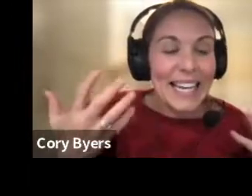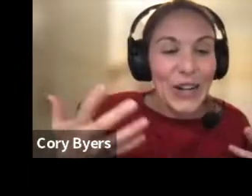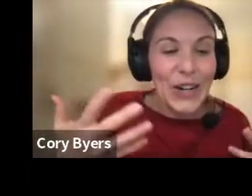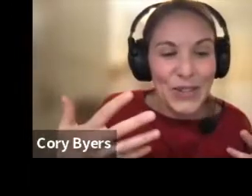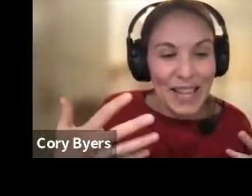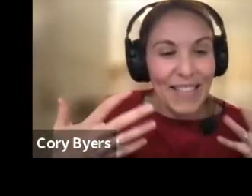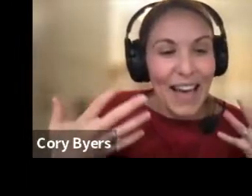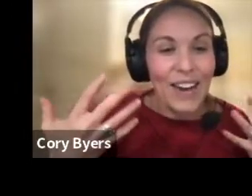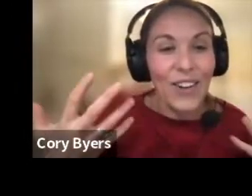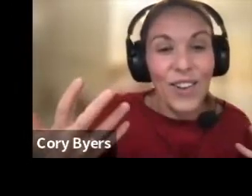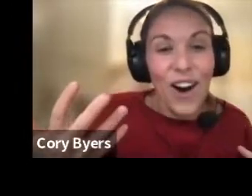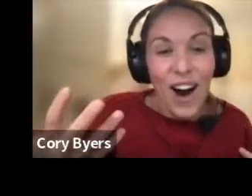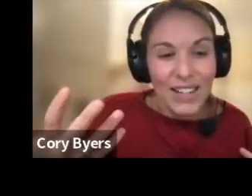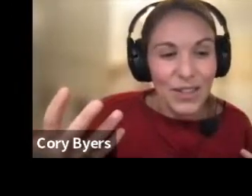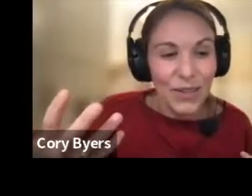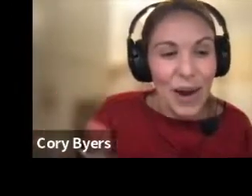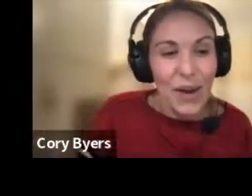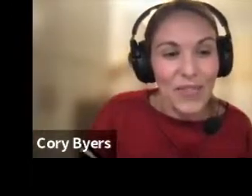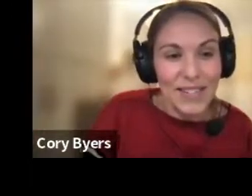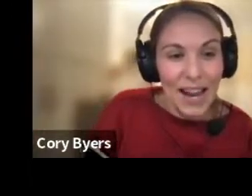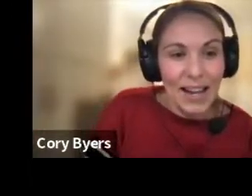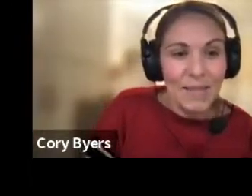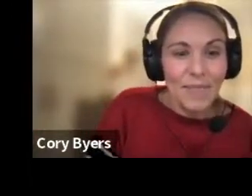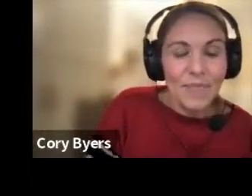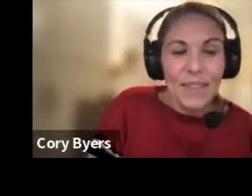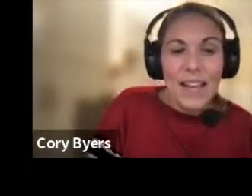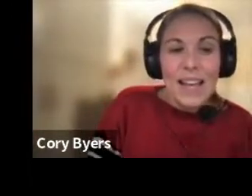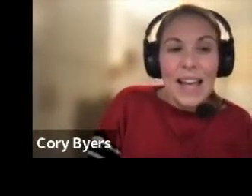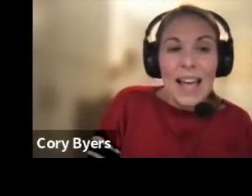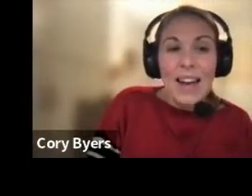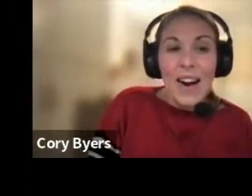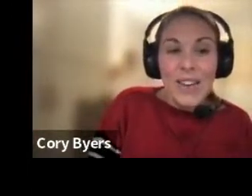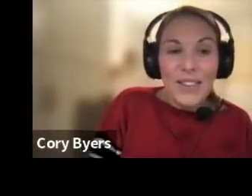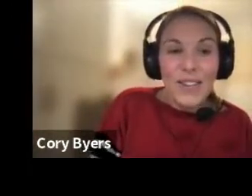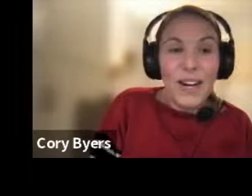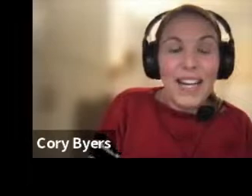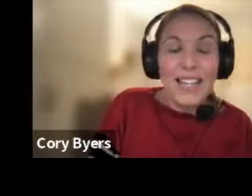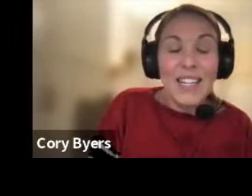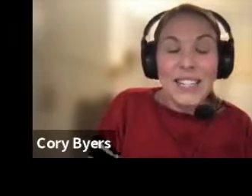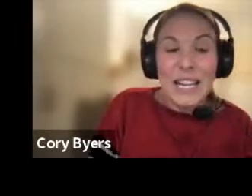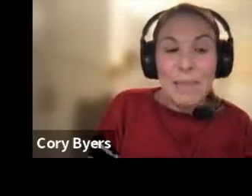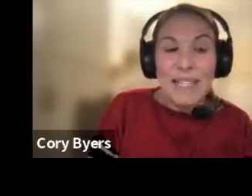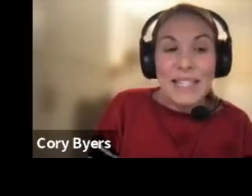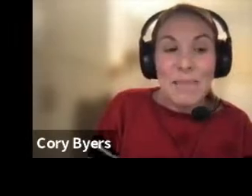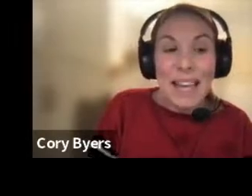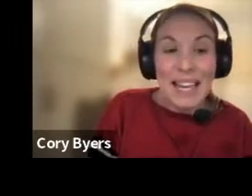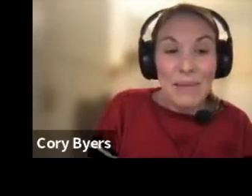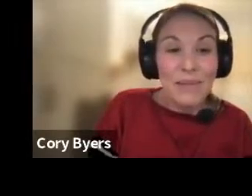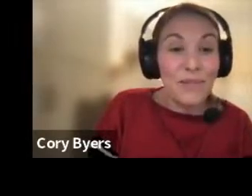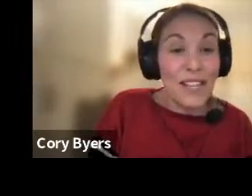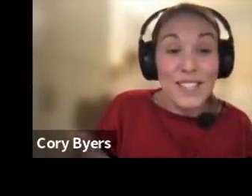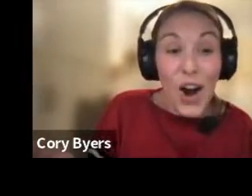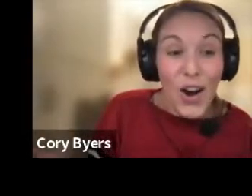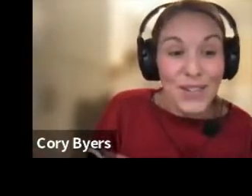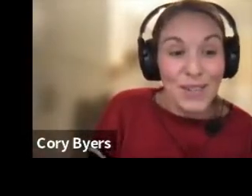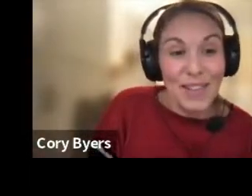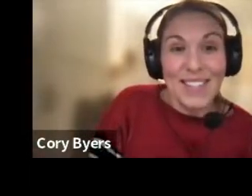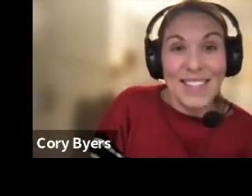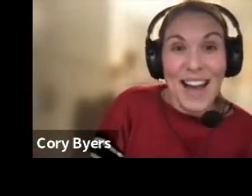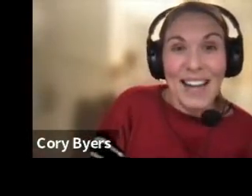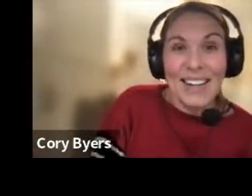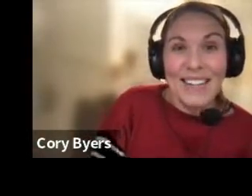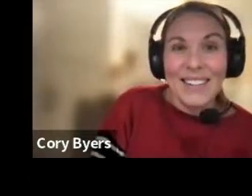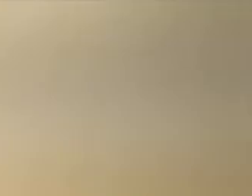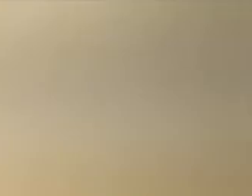and hear you say that a lot throughout the day. And also a good tip is to make up fun songs with